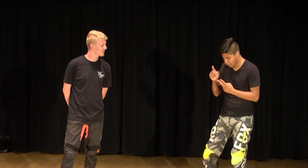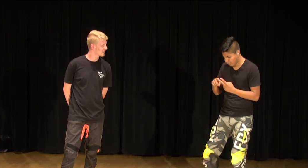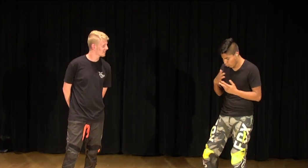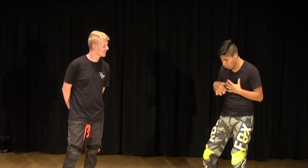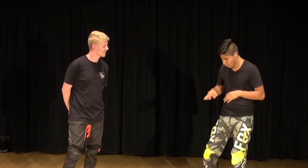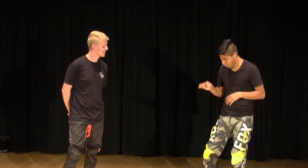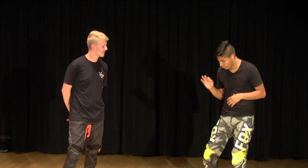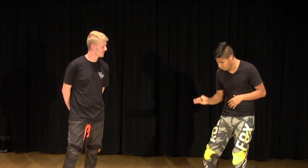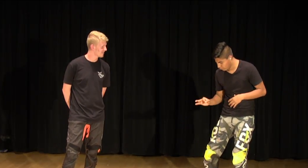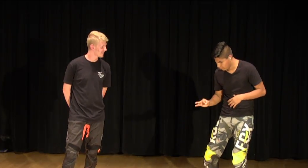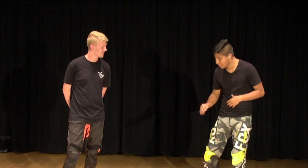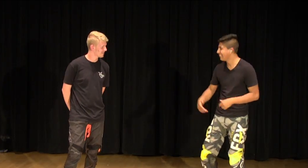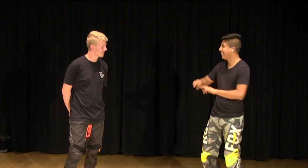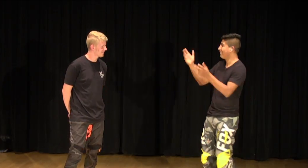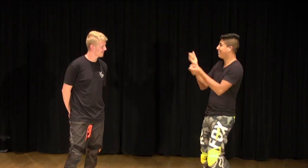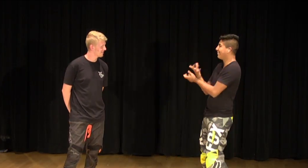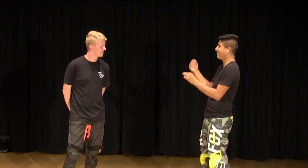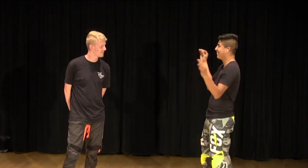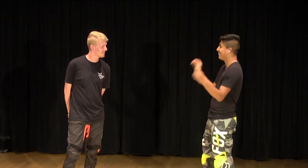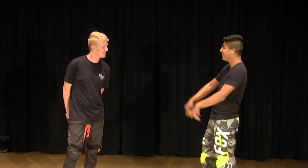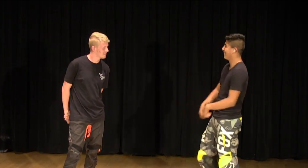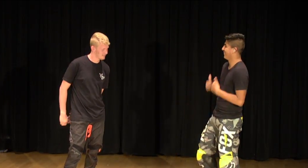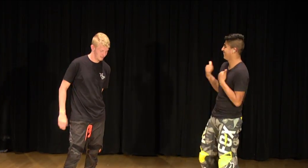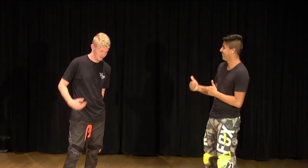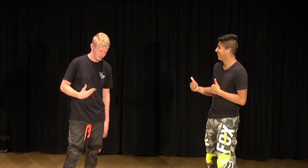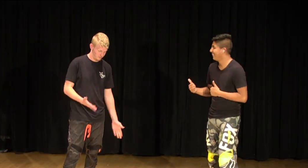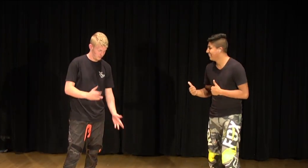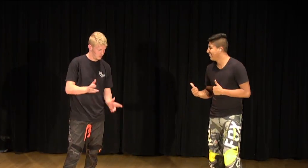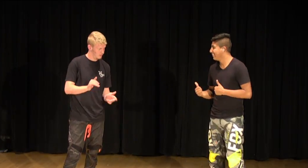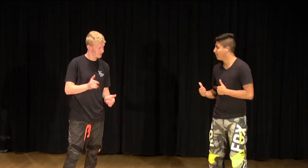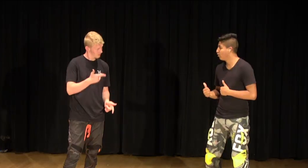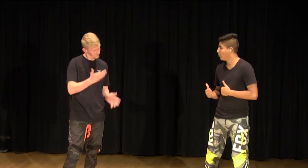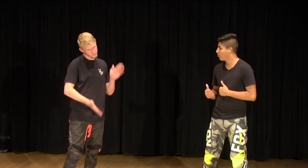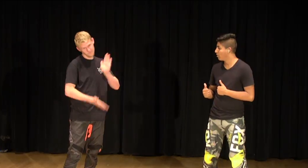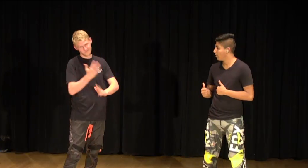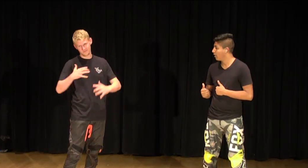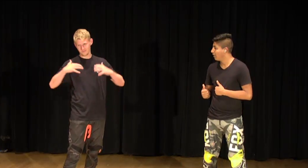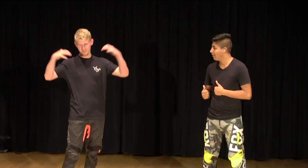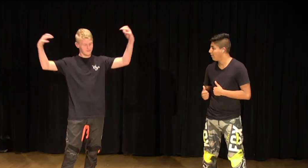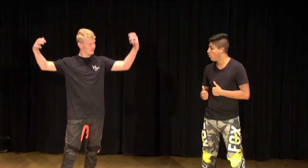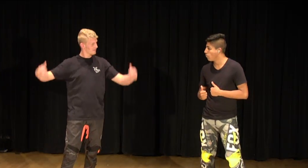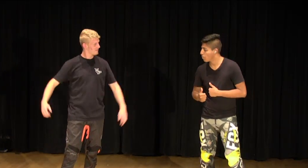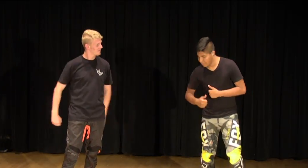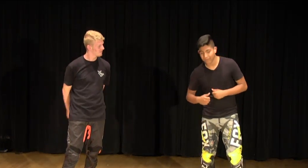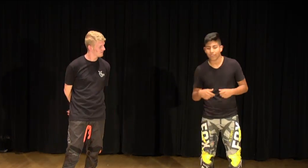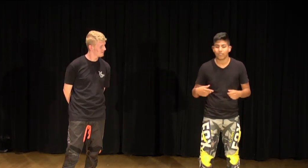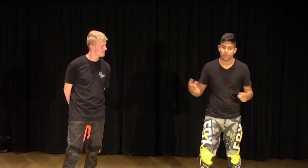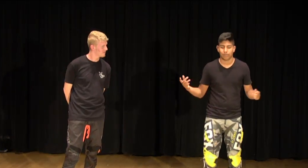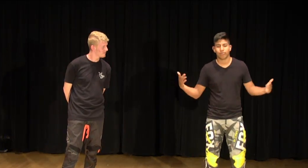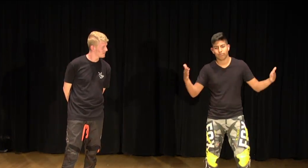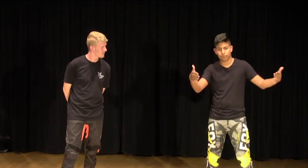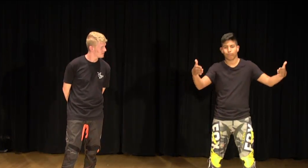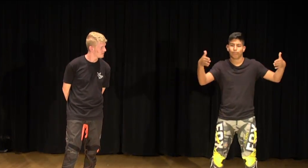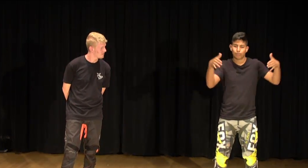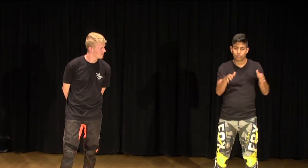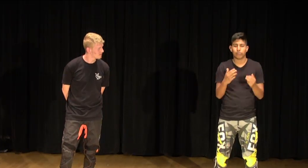Okay, now I was supposed to do this, this, and this. Okay, ready, all set. All right, let's head out over to the track.